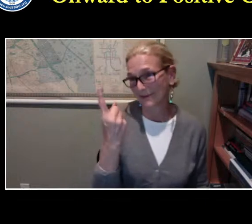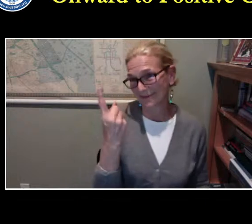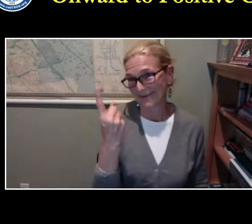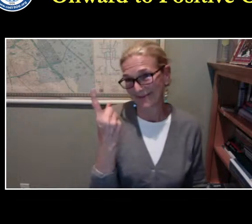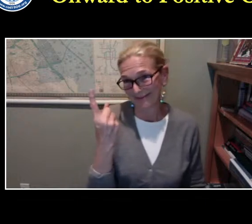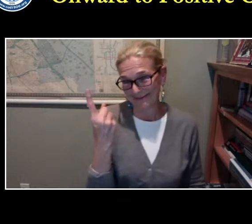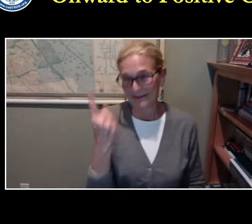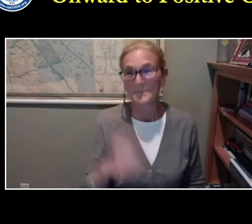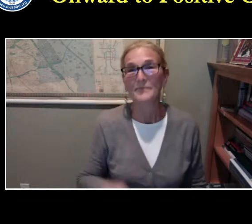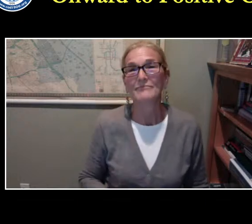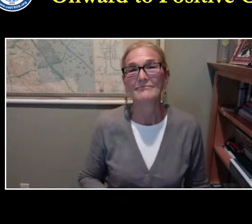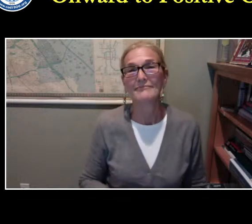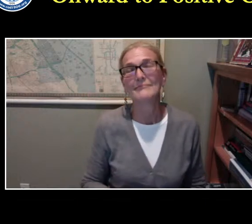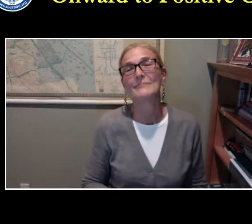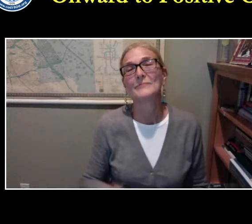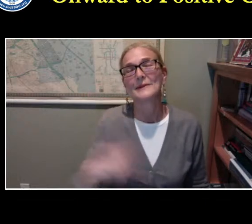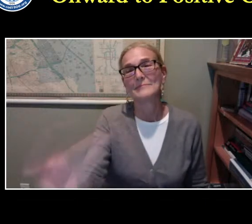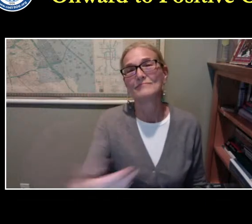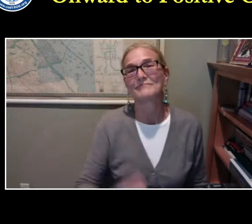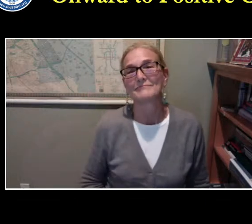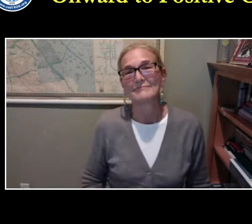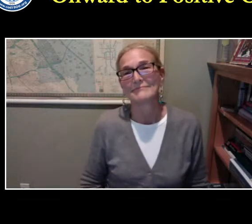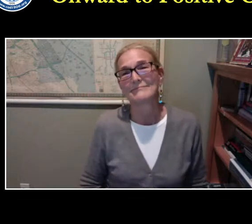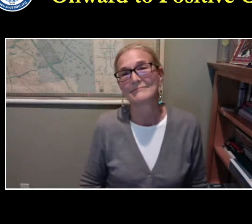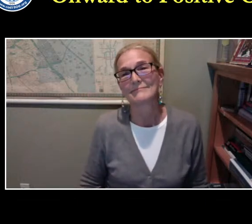One is deaf.